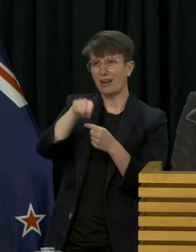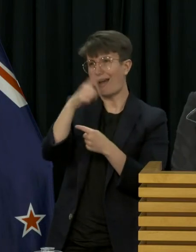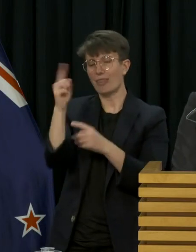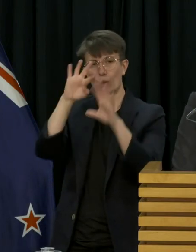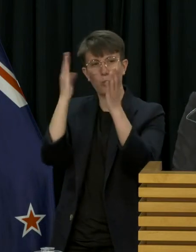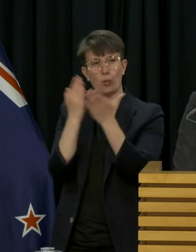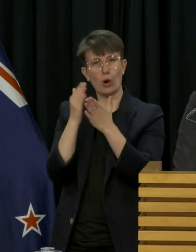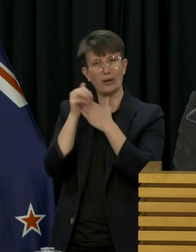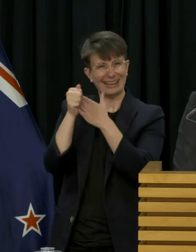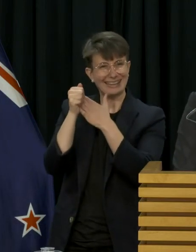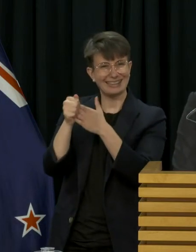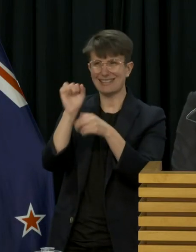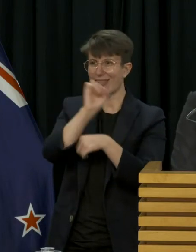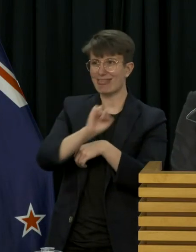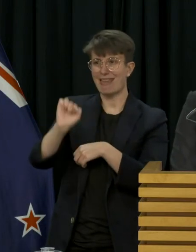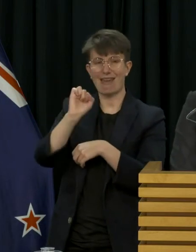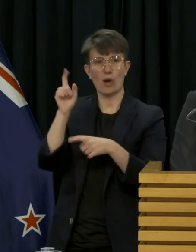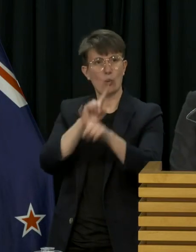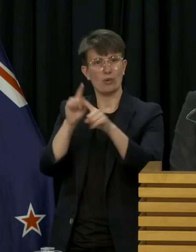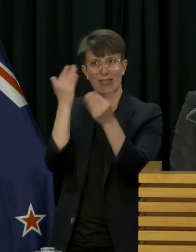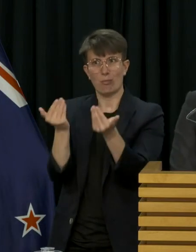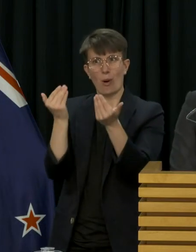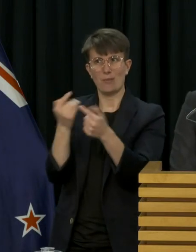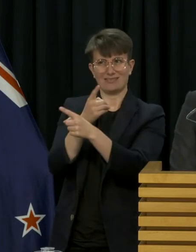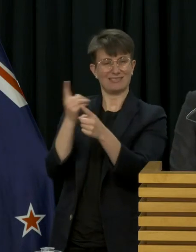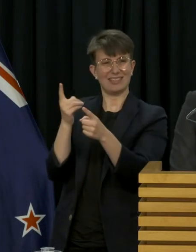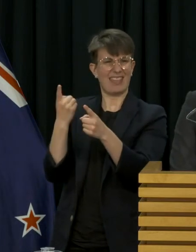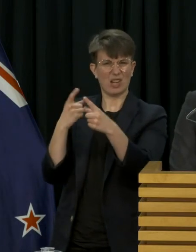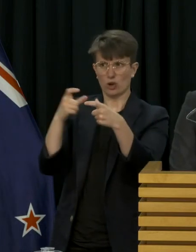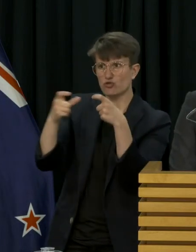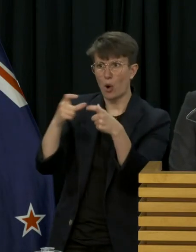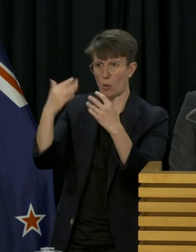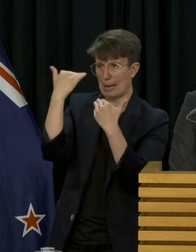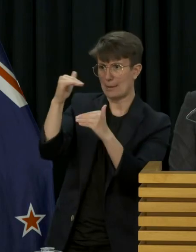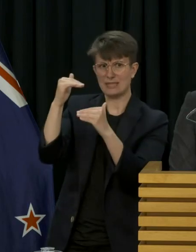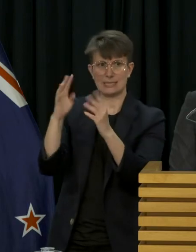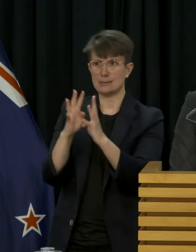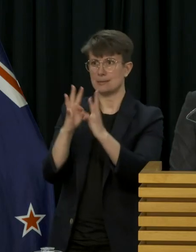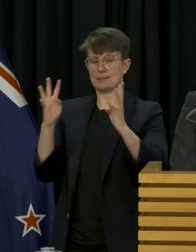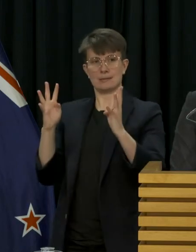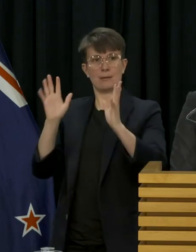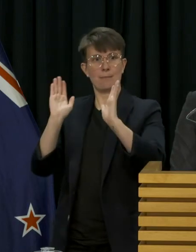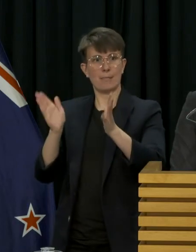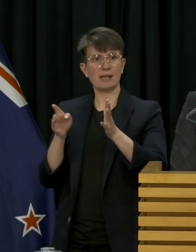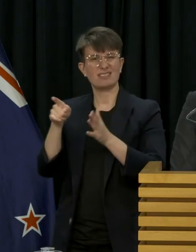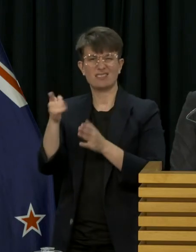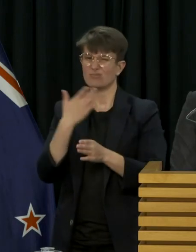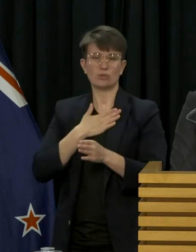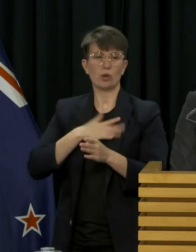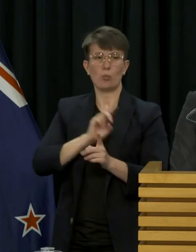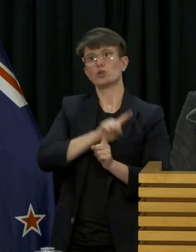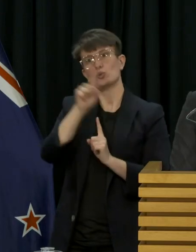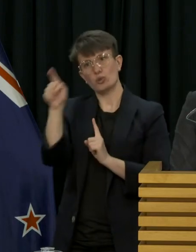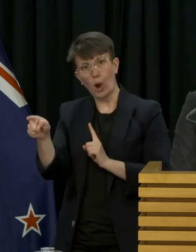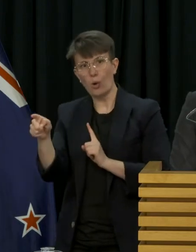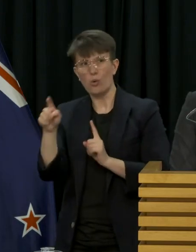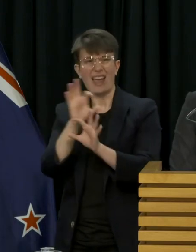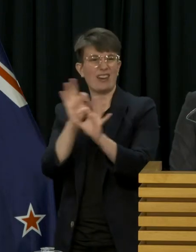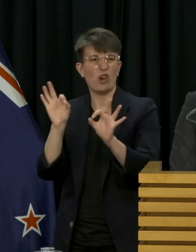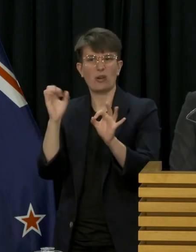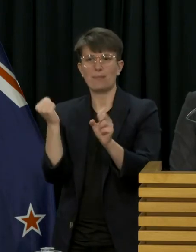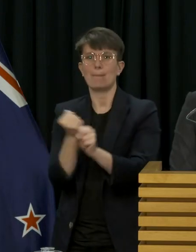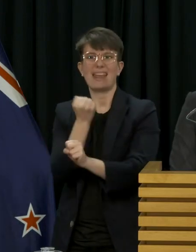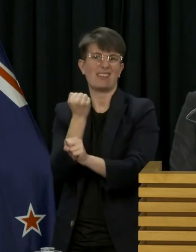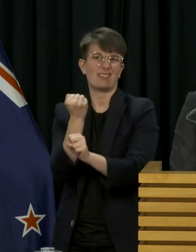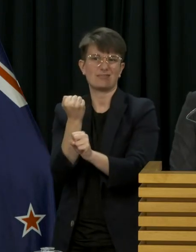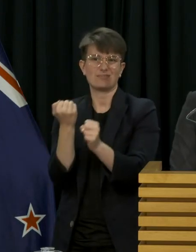tightly controlled and managed. And we want to make sure that we get maximum bang for buck for our exporters when we do go. Can we get an update?